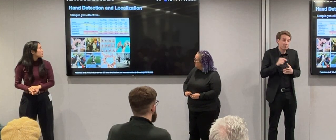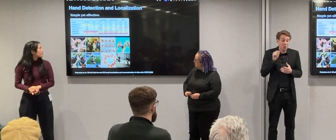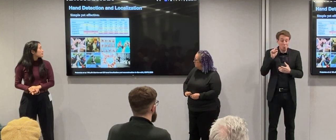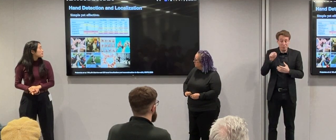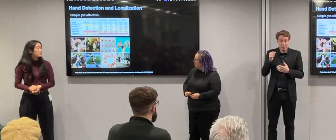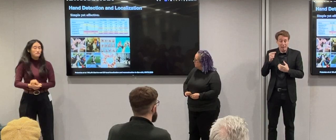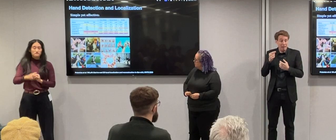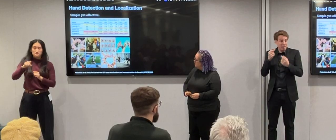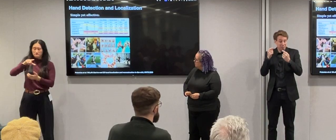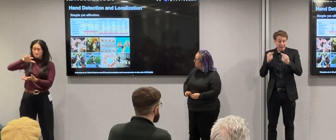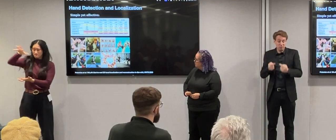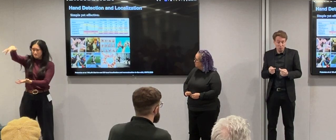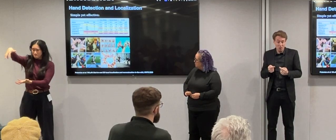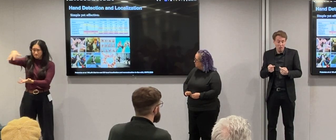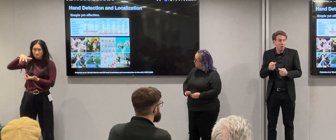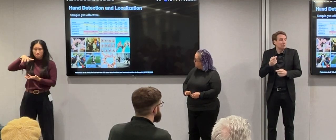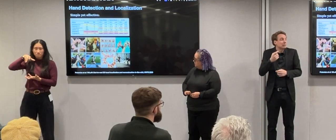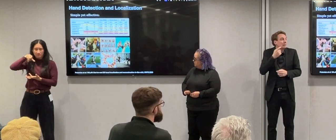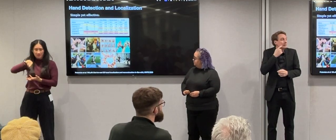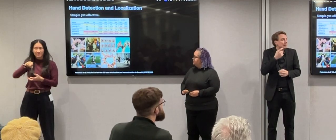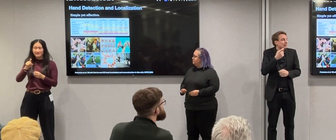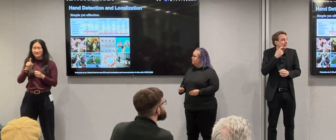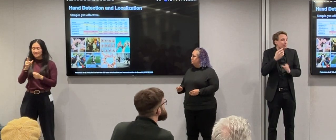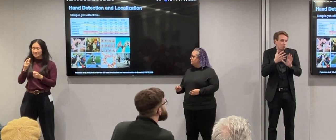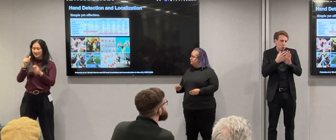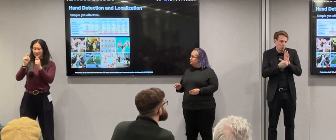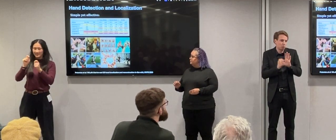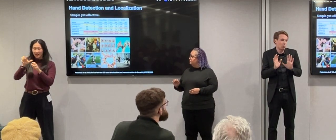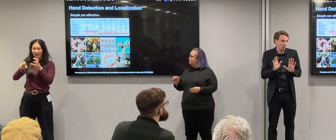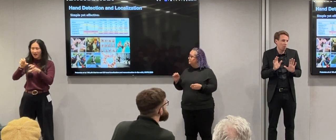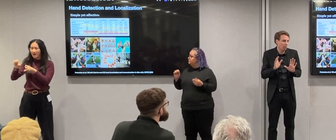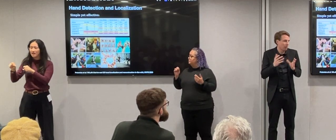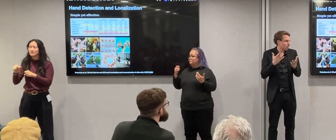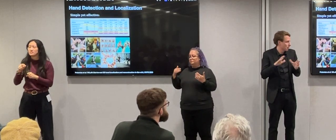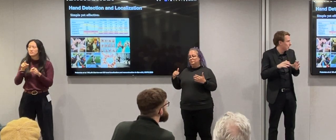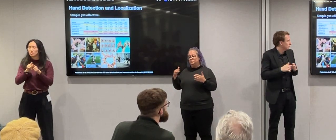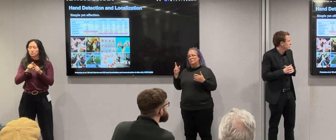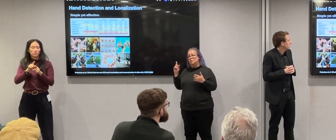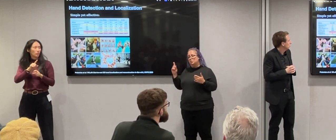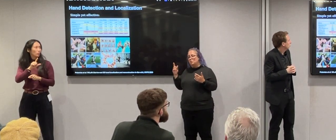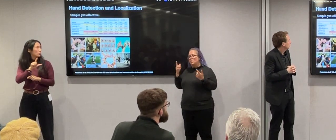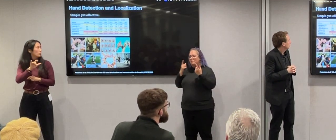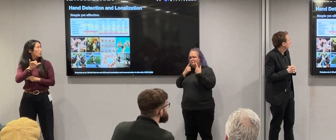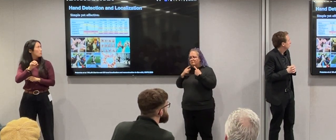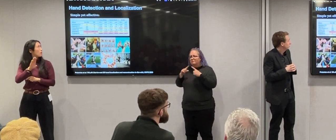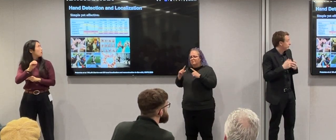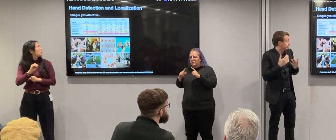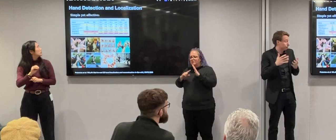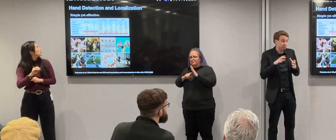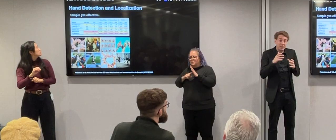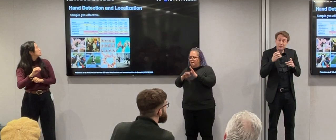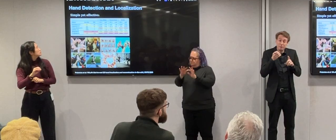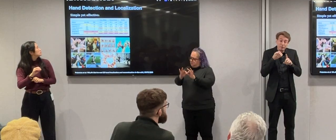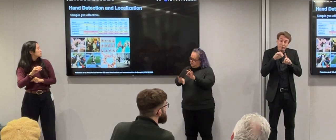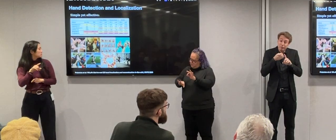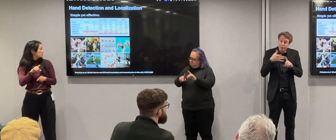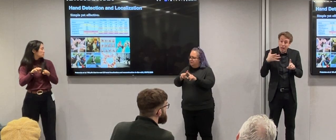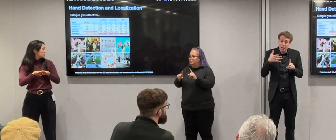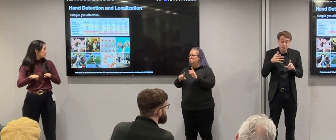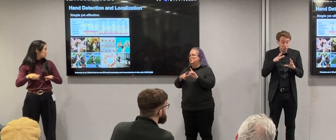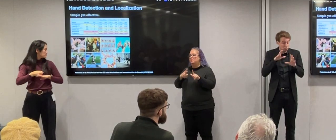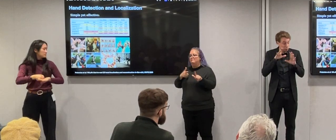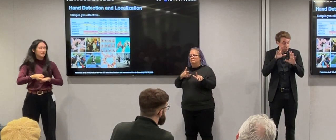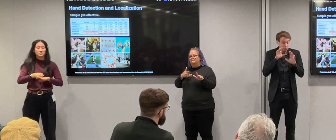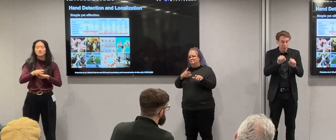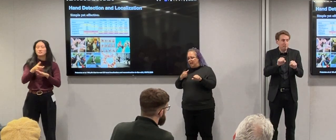simple model, a YOLO-based model, we were able to have very fast and very, very accurate hand